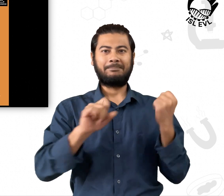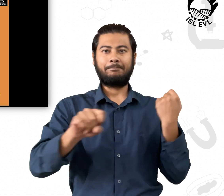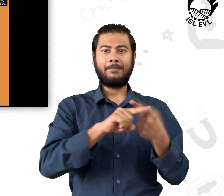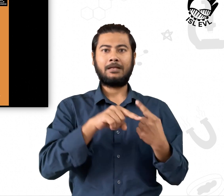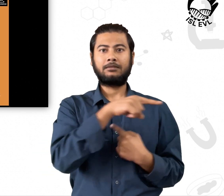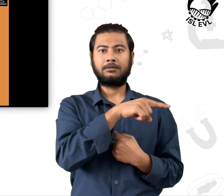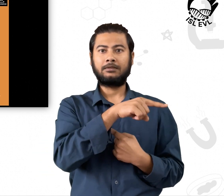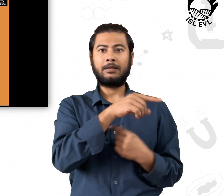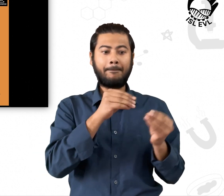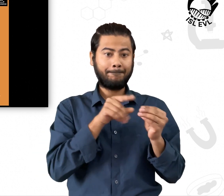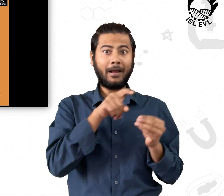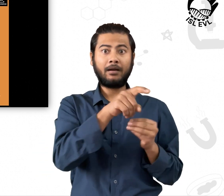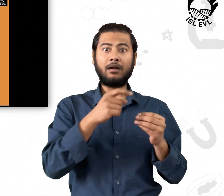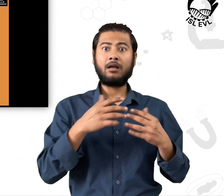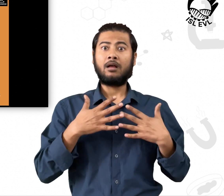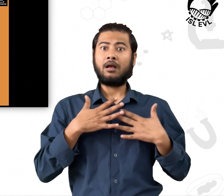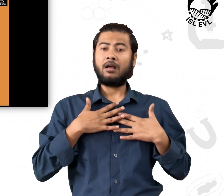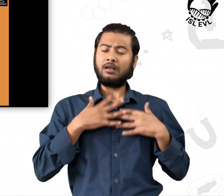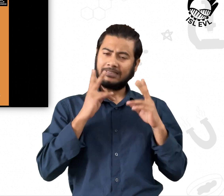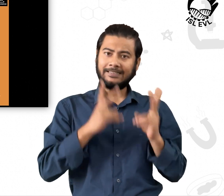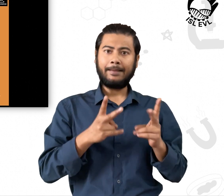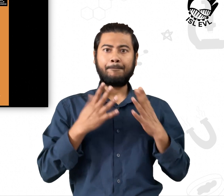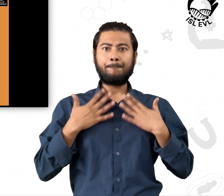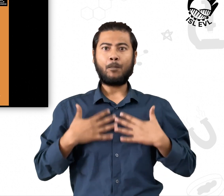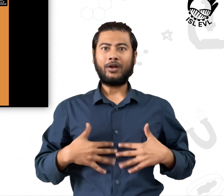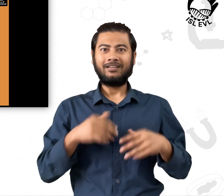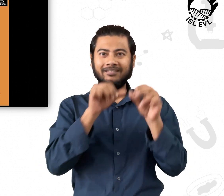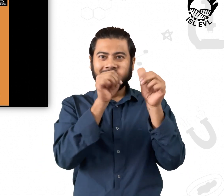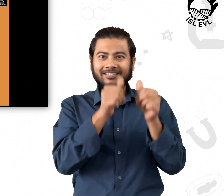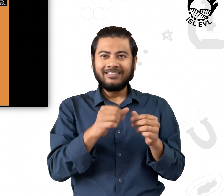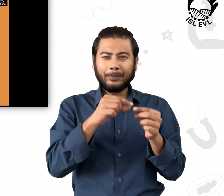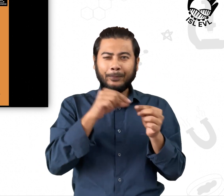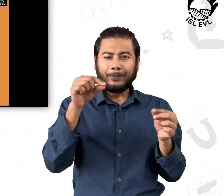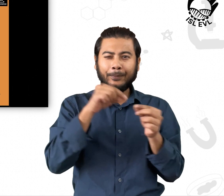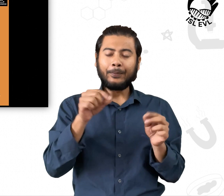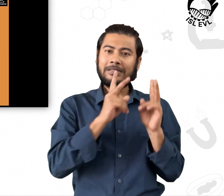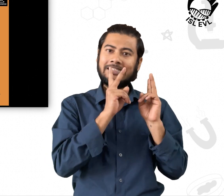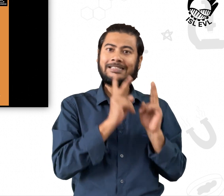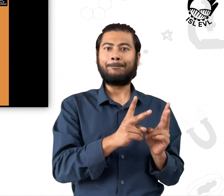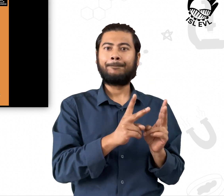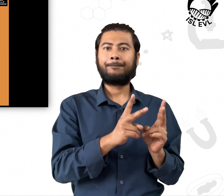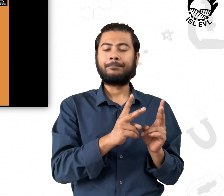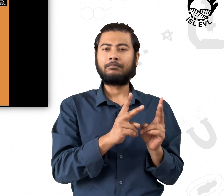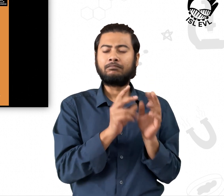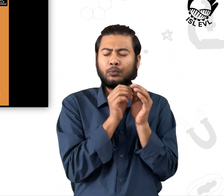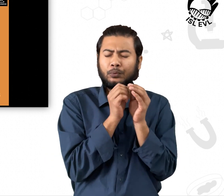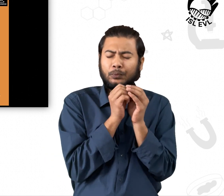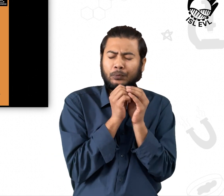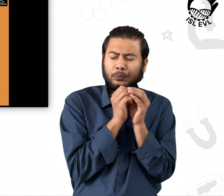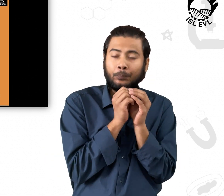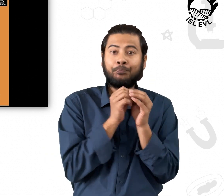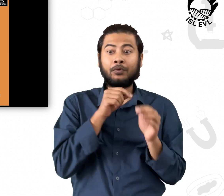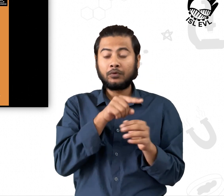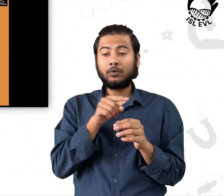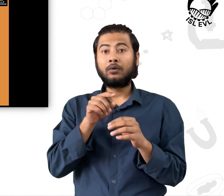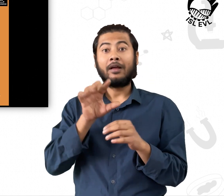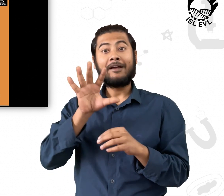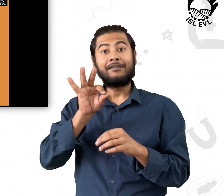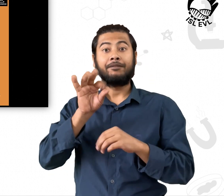in which bacteria can stay alive without changing their biology. Right? So after, let's say, 50 days of doing this